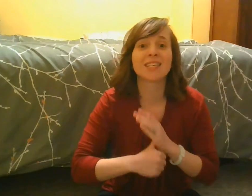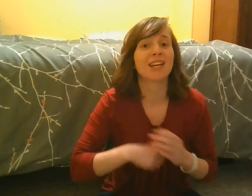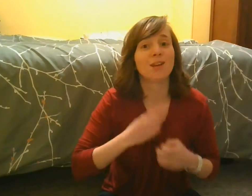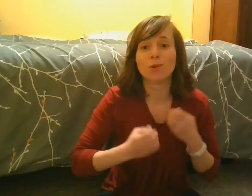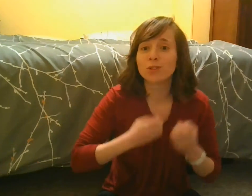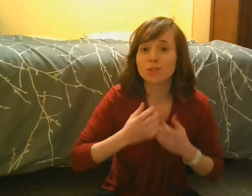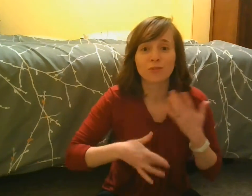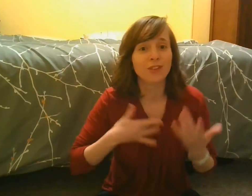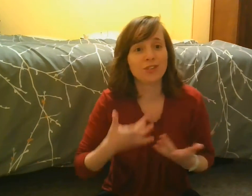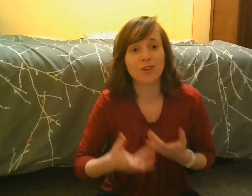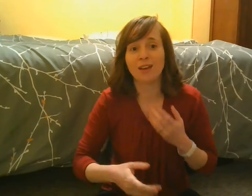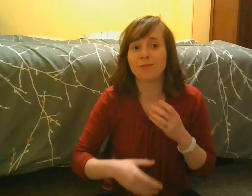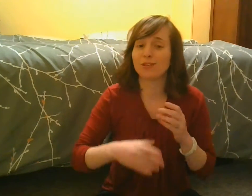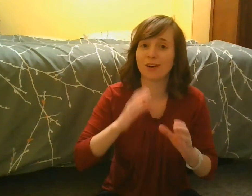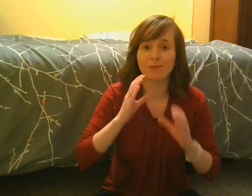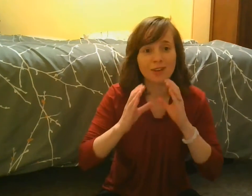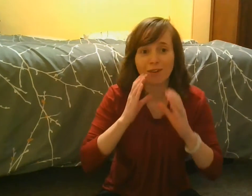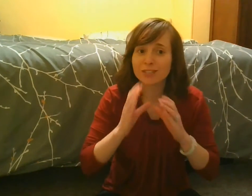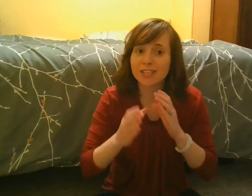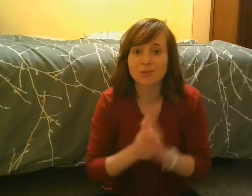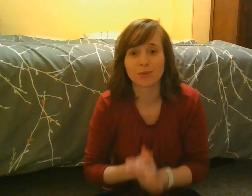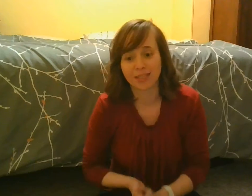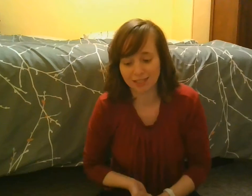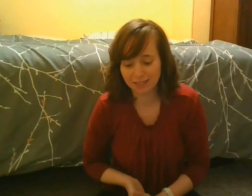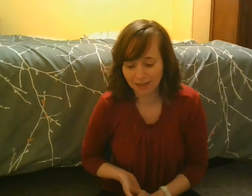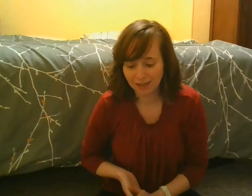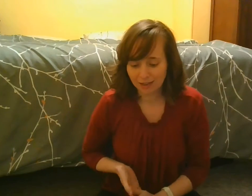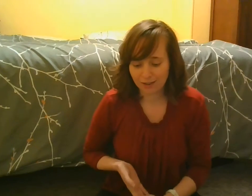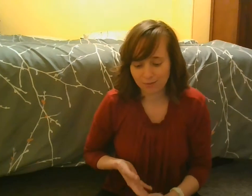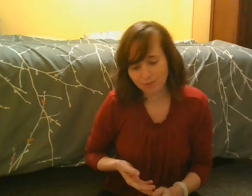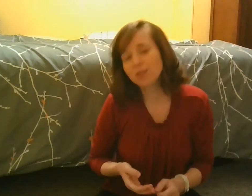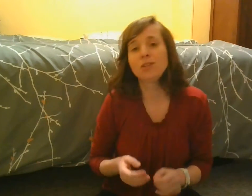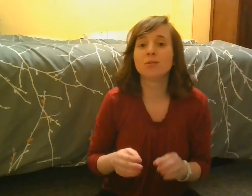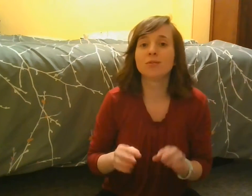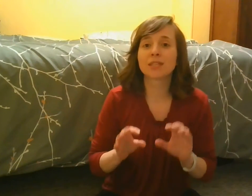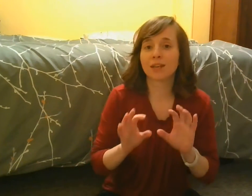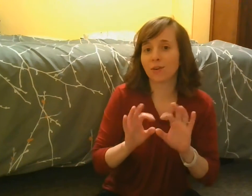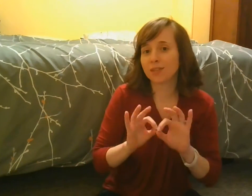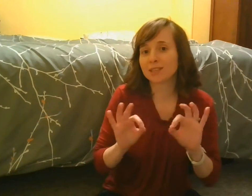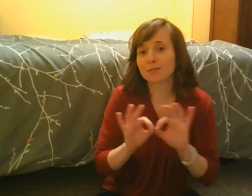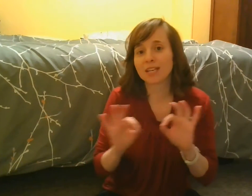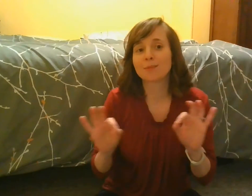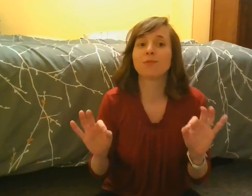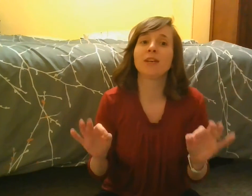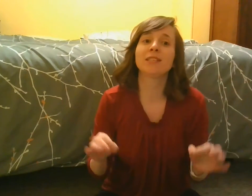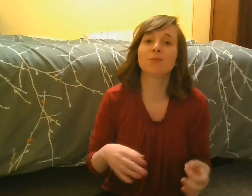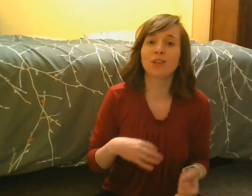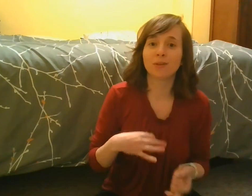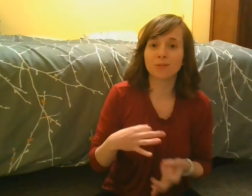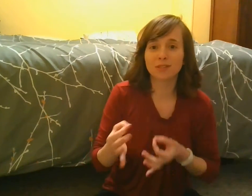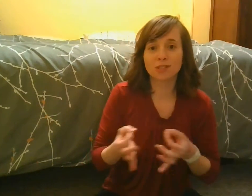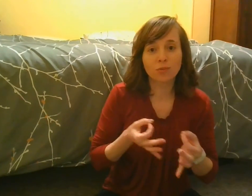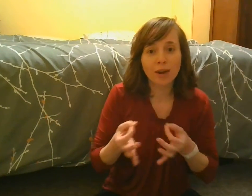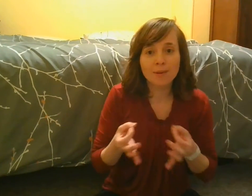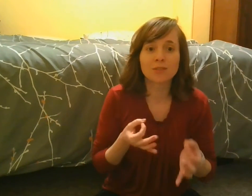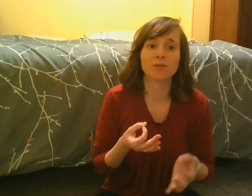any emotions or feelings you have when you come into conversations with things. You can use like all these different types of phrases when it comes to describing certain